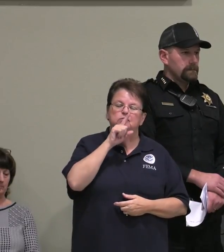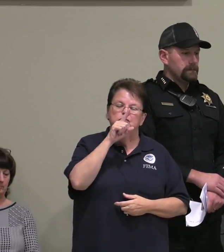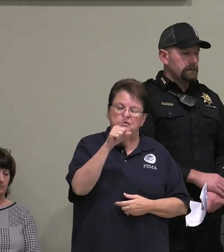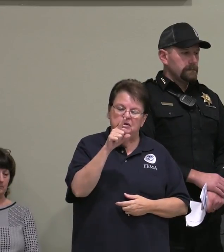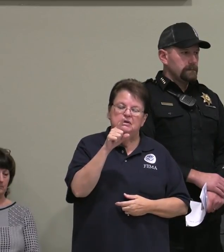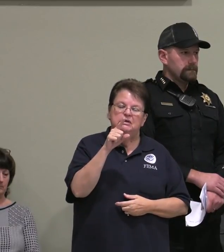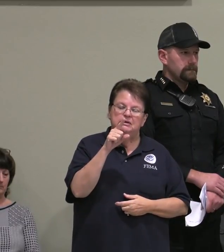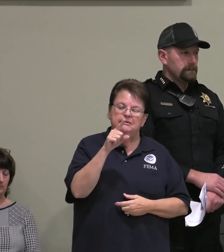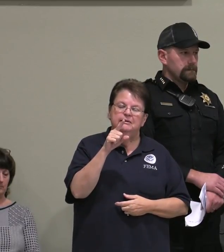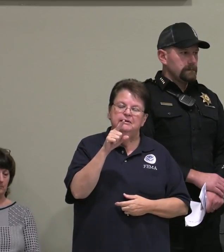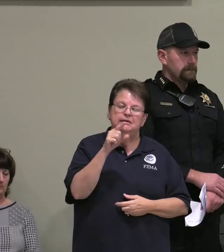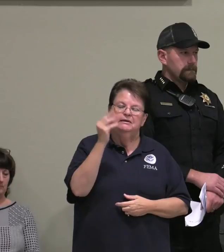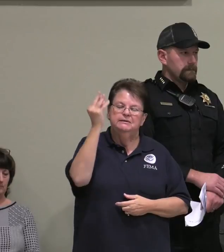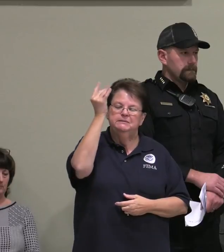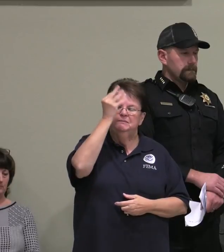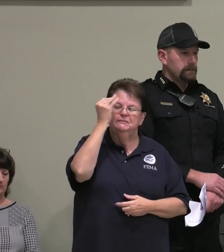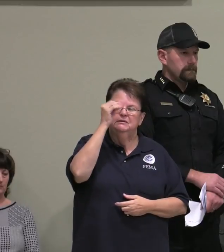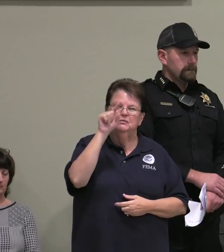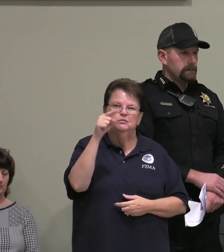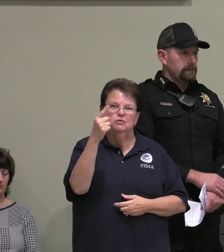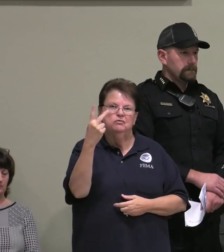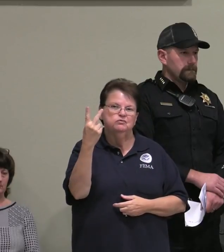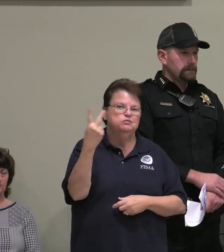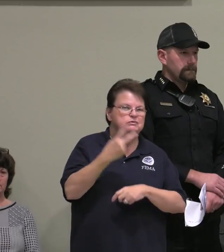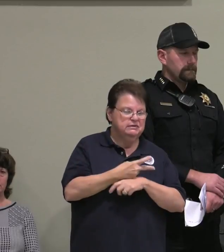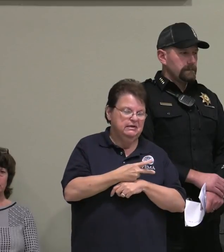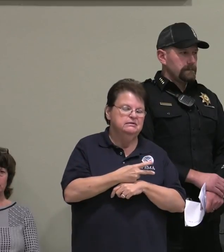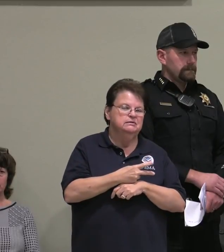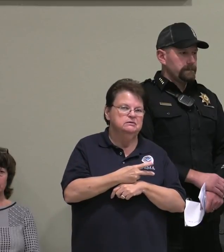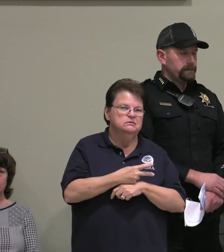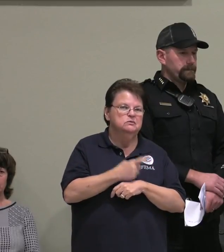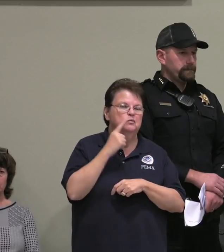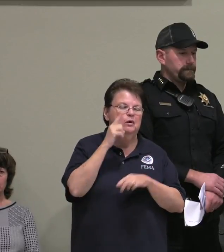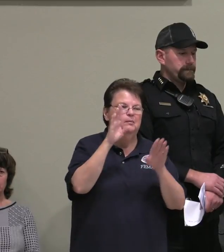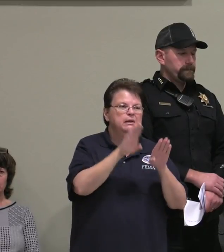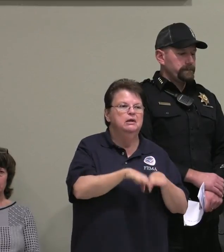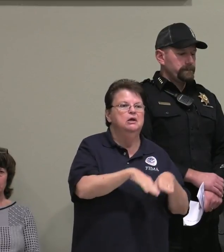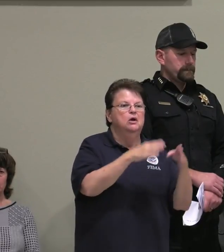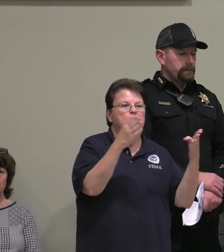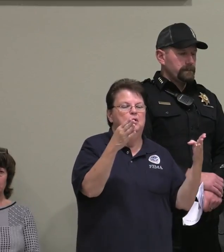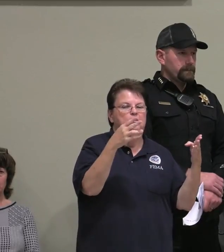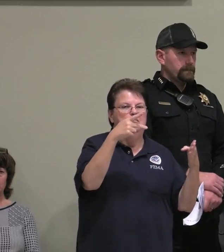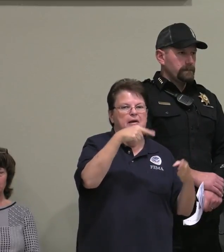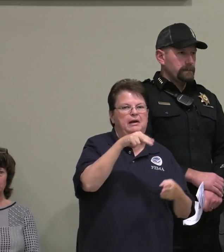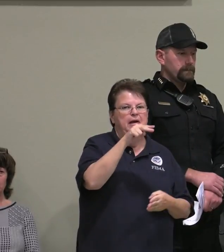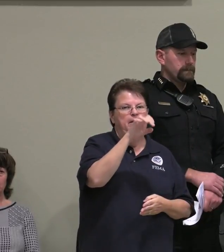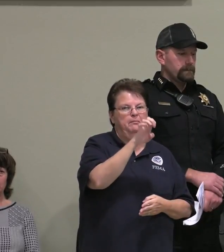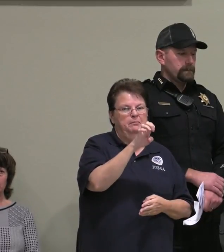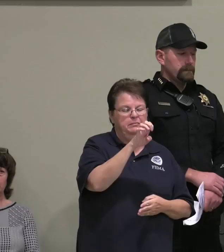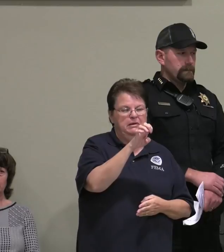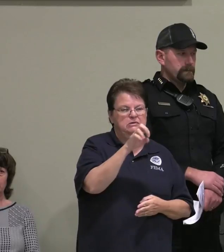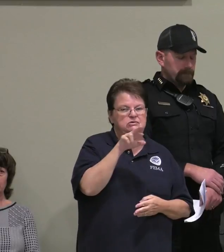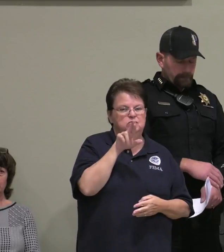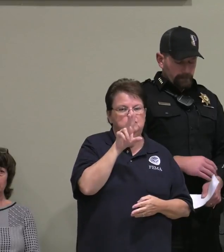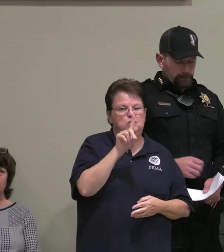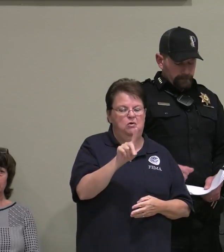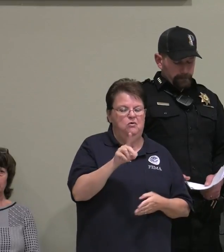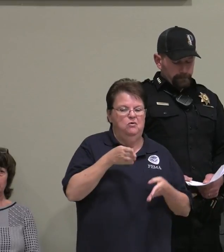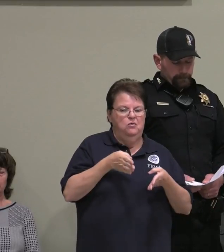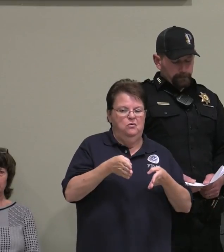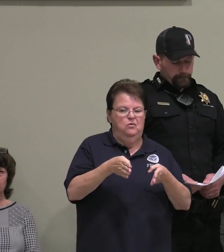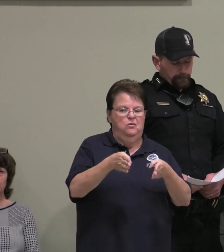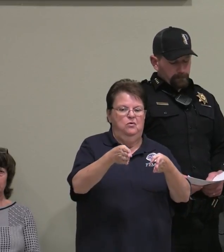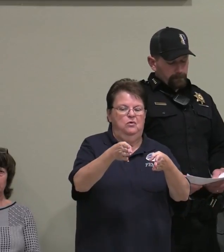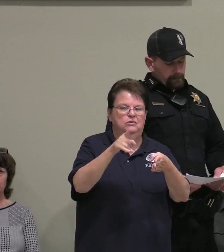that within the next day or so, we are going to be able to open up the Pence Road corridor so that people can